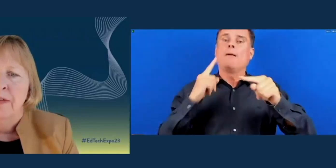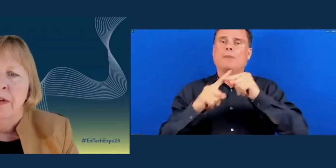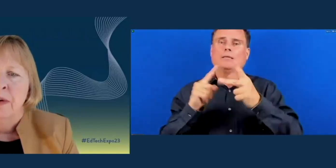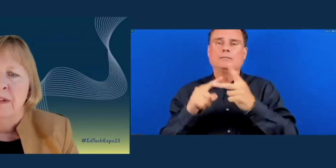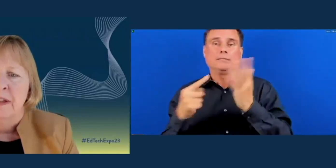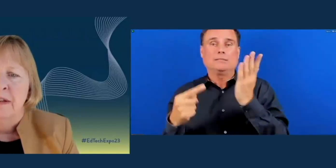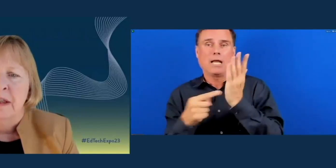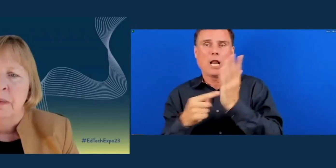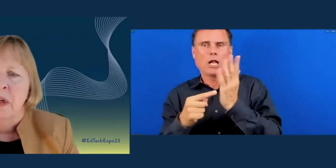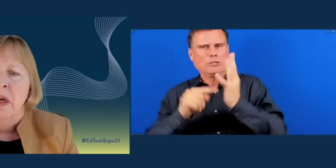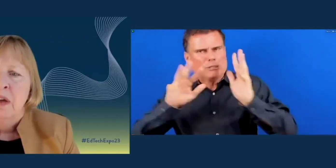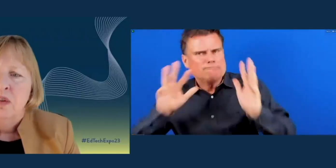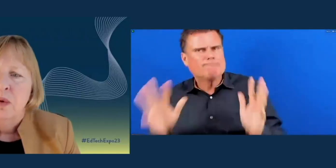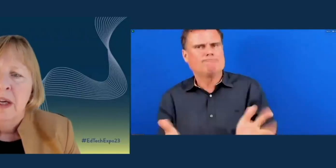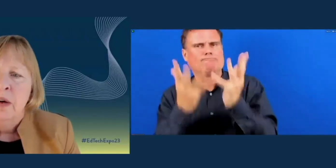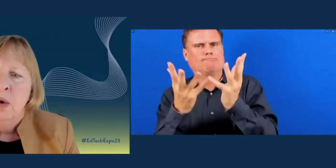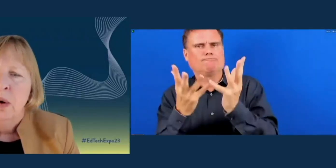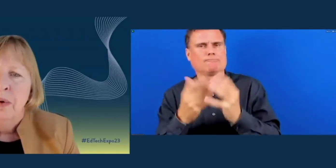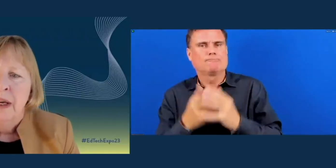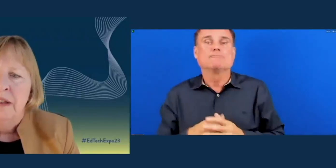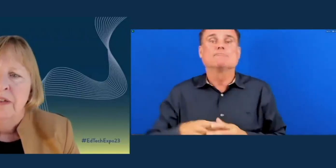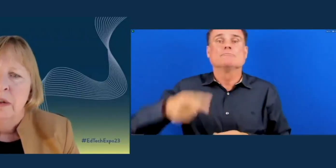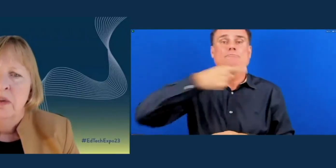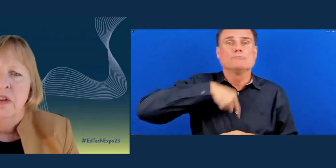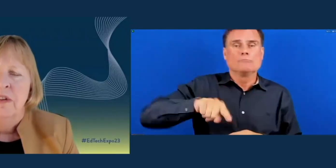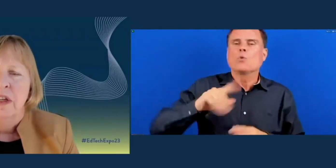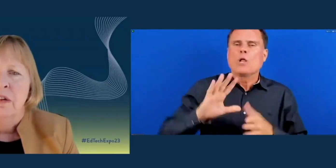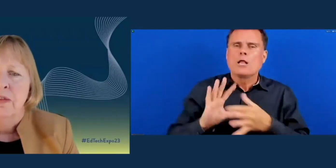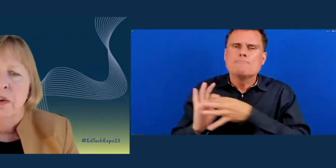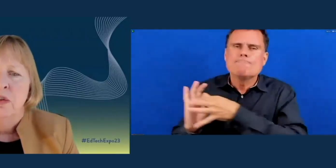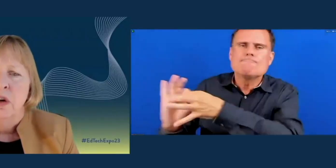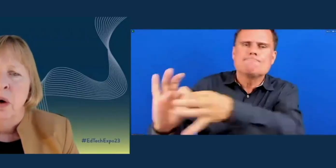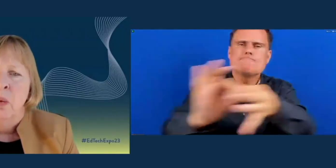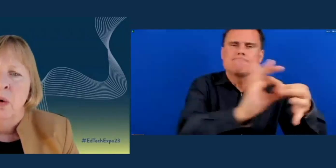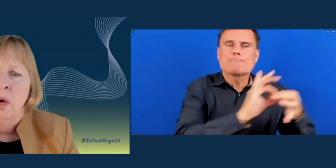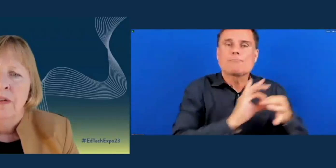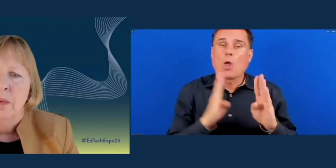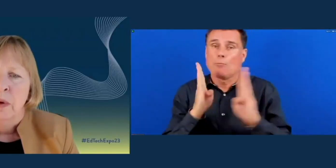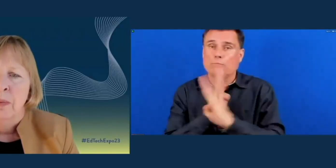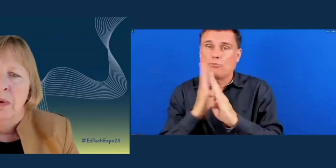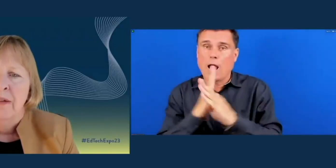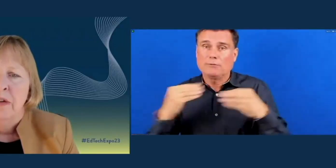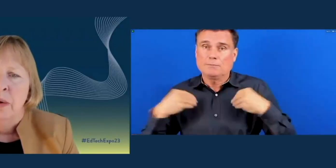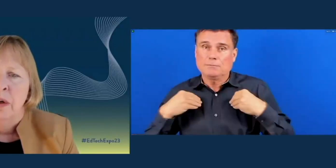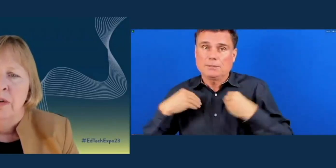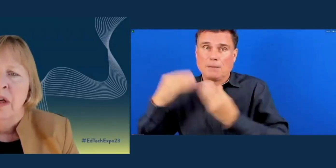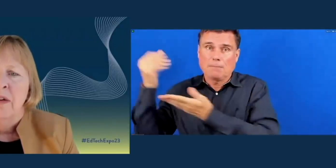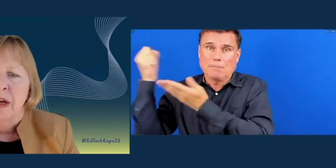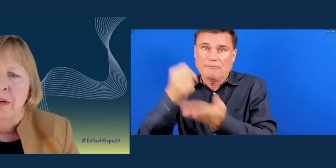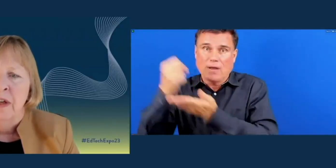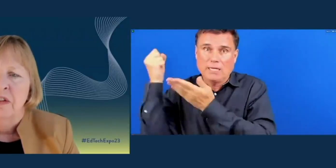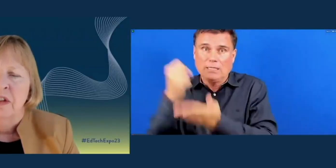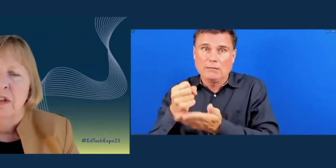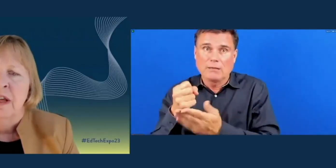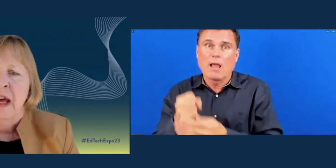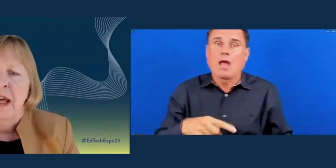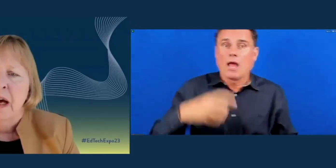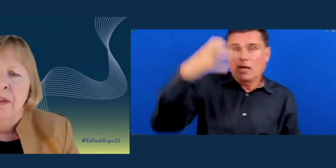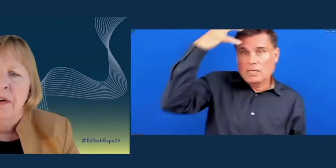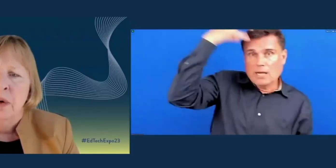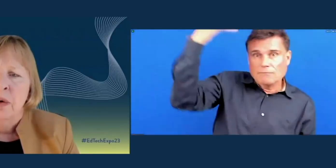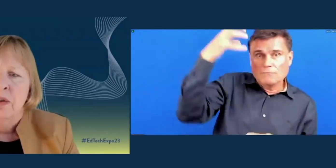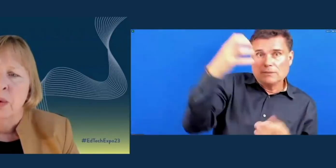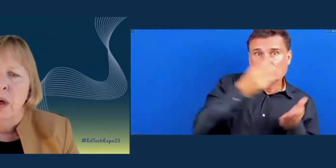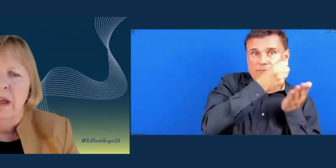private fundraising teams to incorporate solutions into future awards with private donors, foundations, and